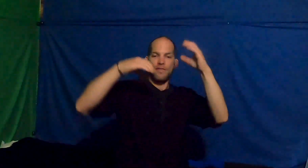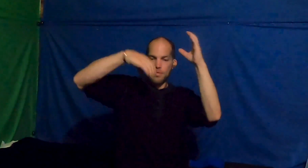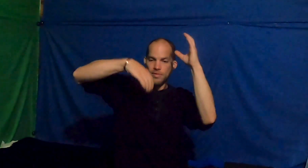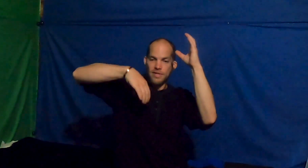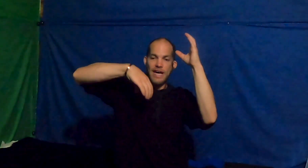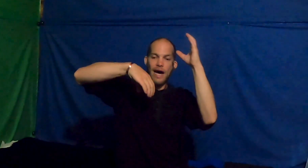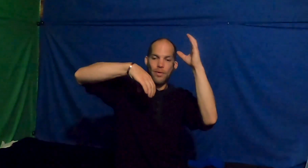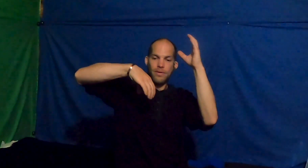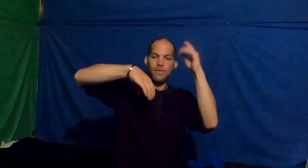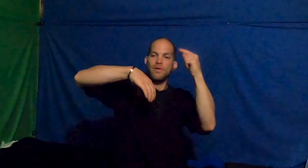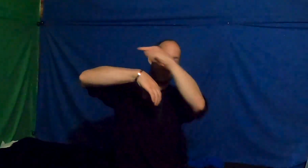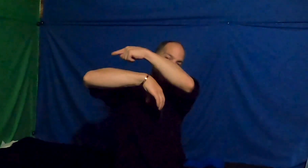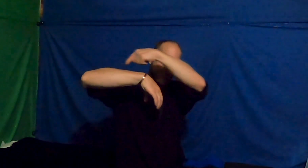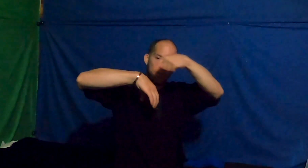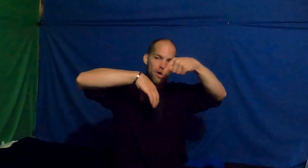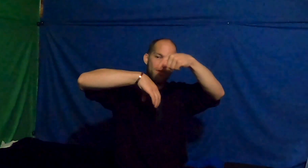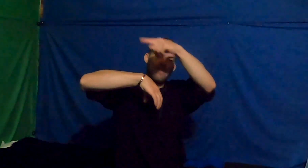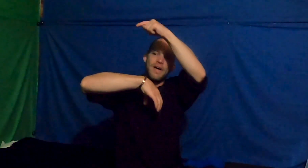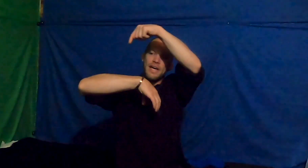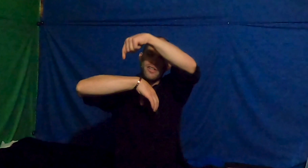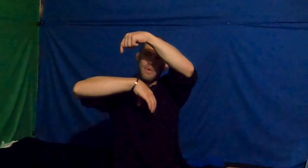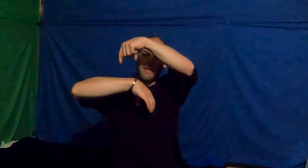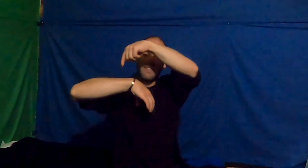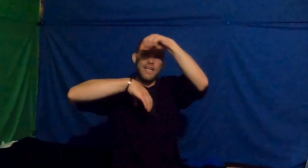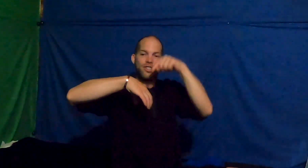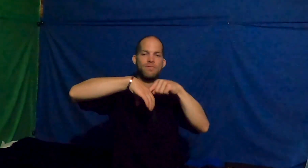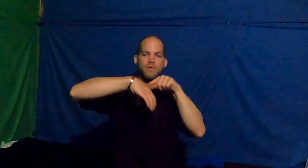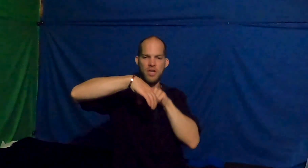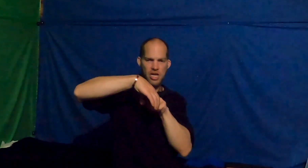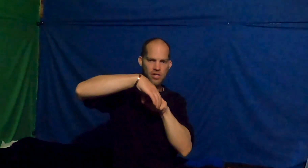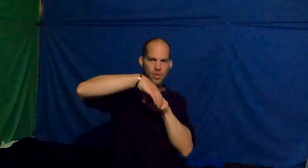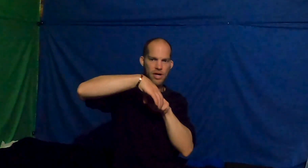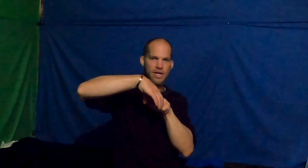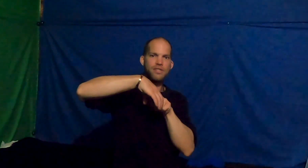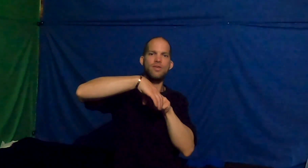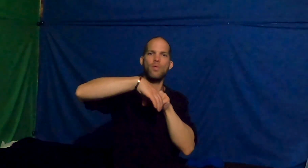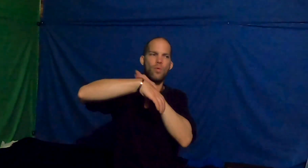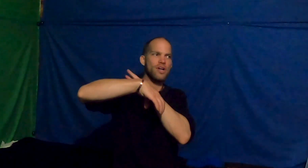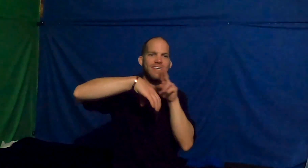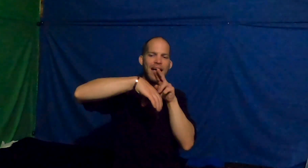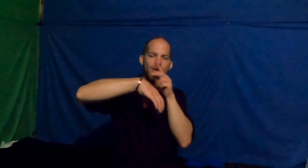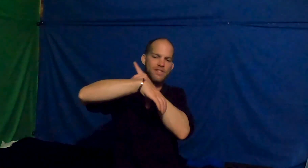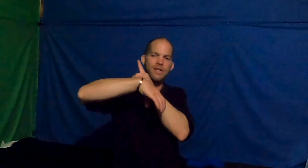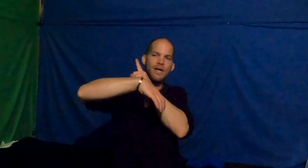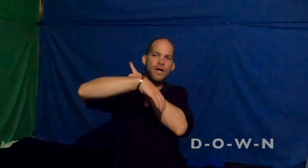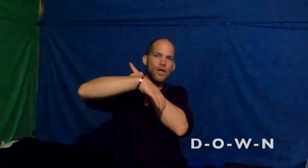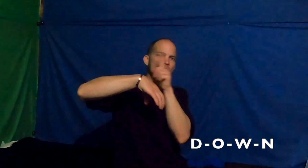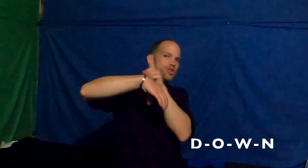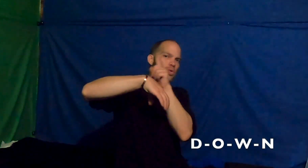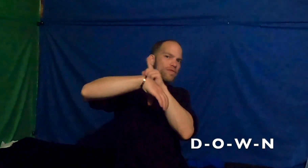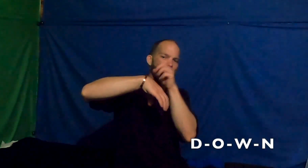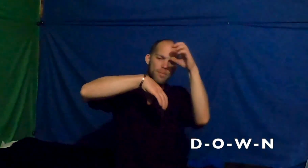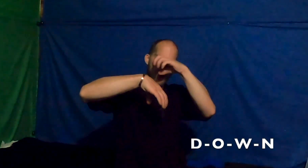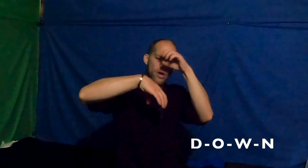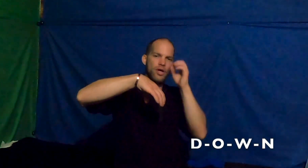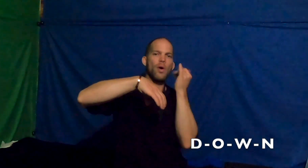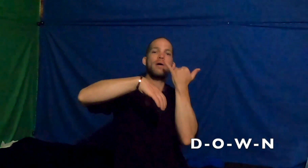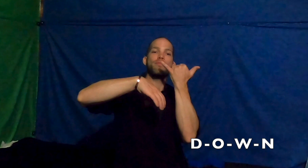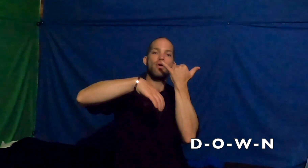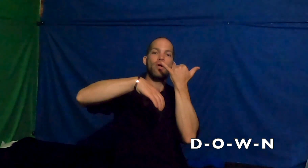from down, the last part of, here's manifestation, here's where it is. So the word down is to or from, ongoing, plural